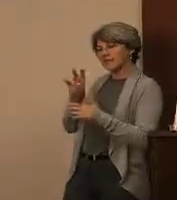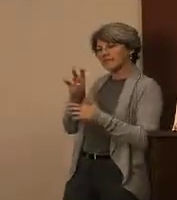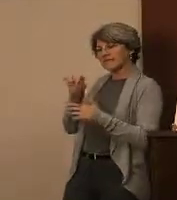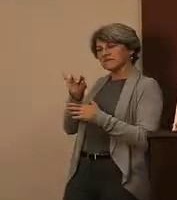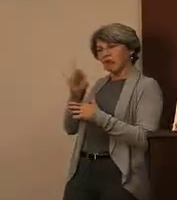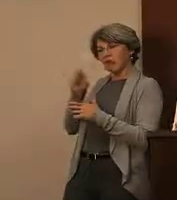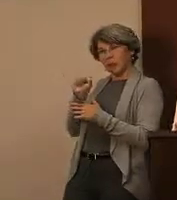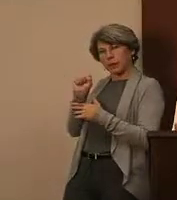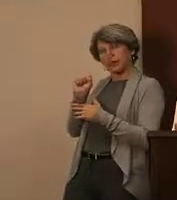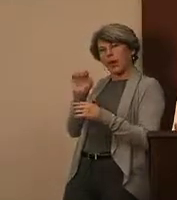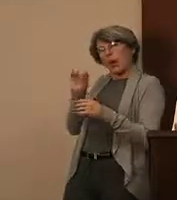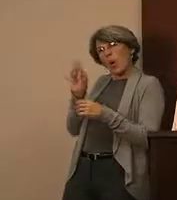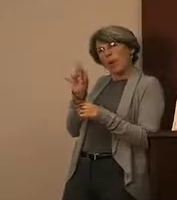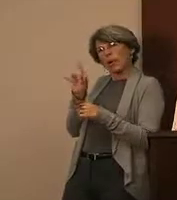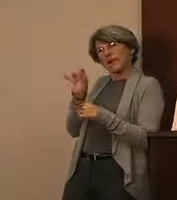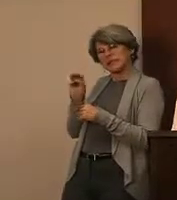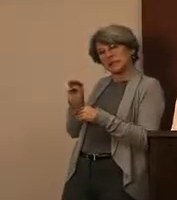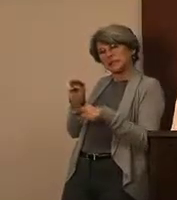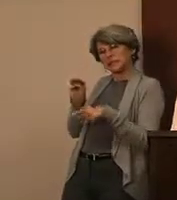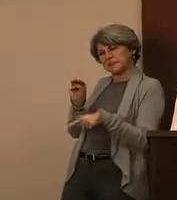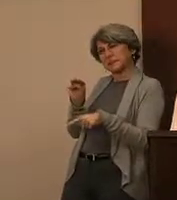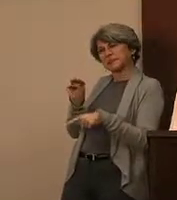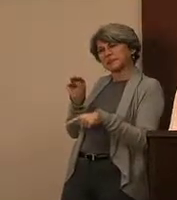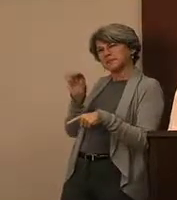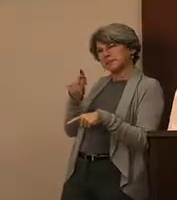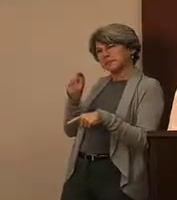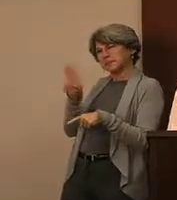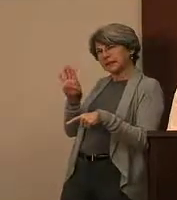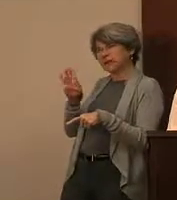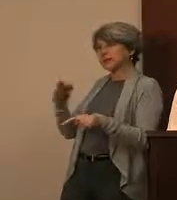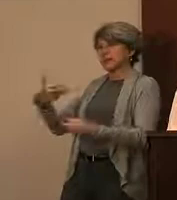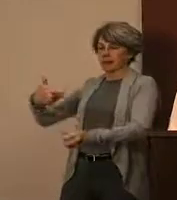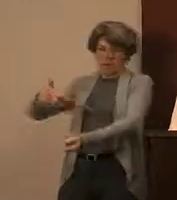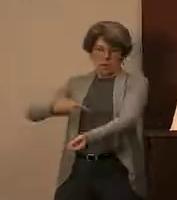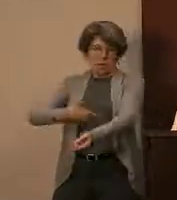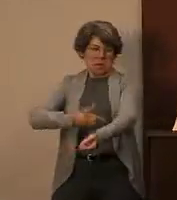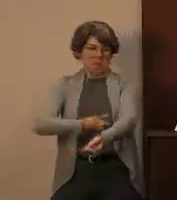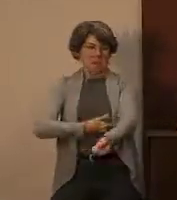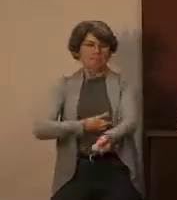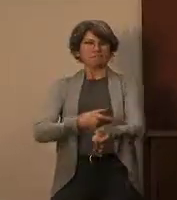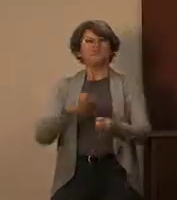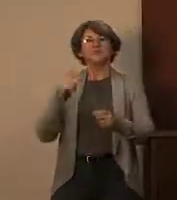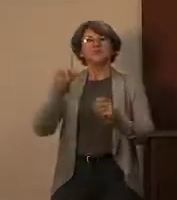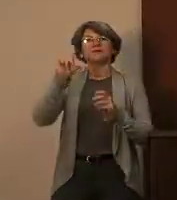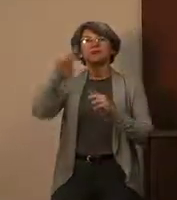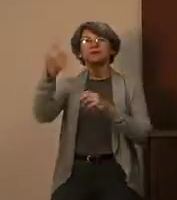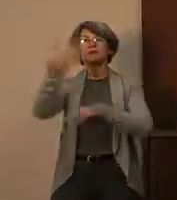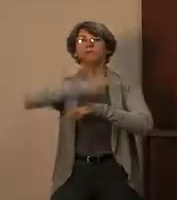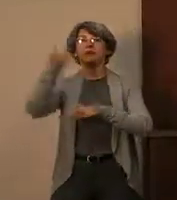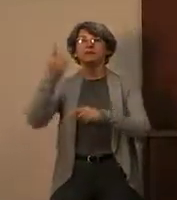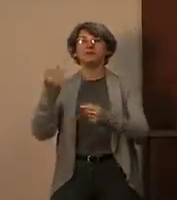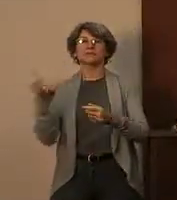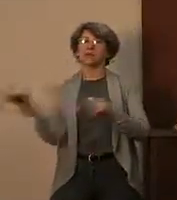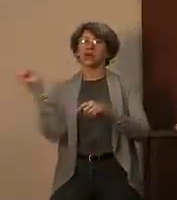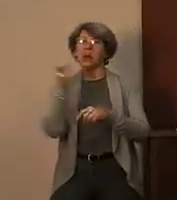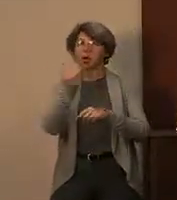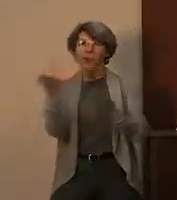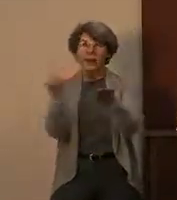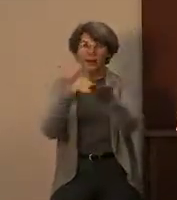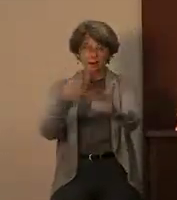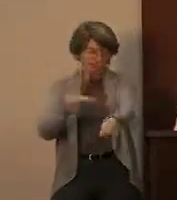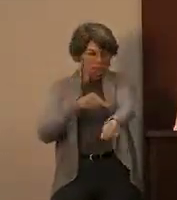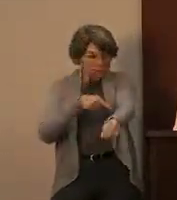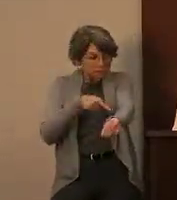organism and they subcutaneously inject that. You go back in 2 days and have it read. Now, generally, there's